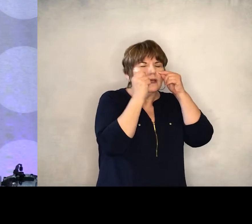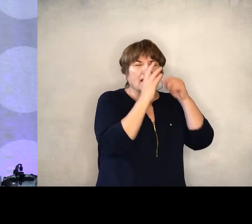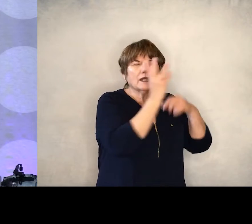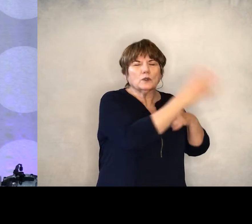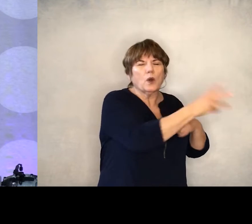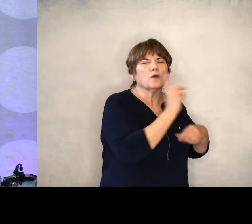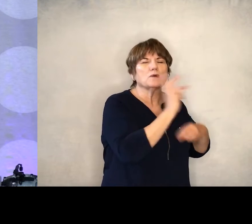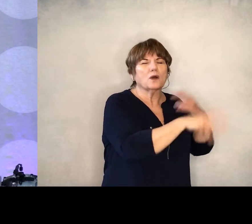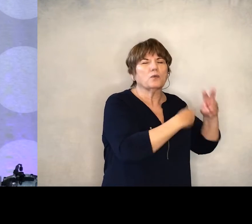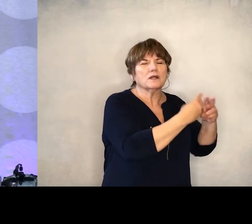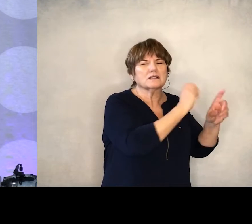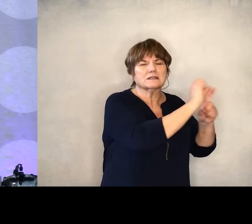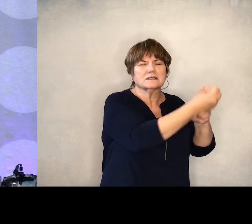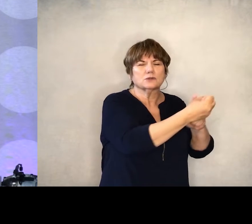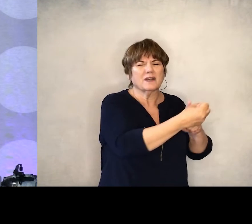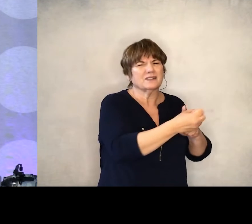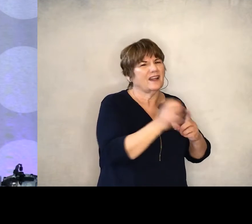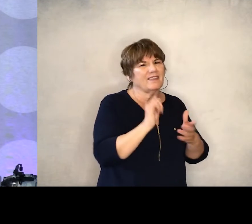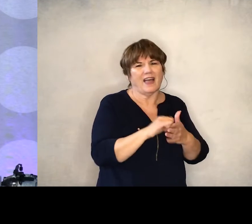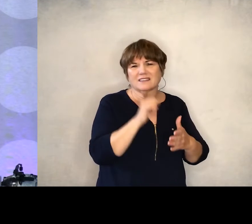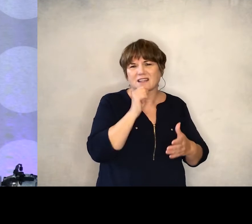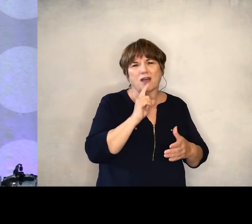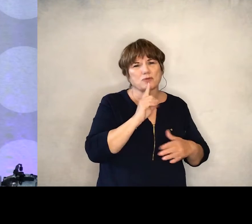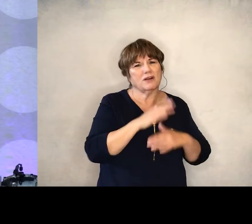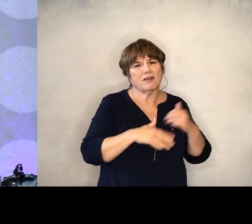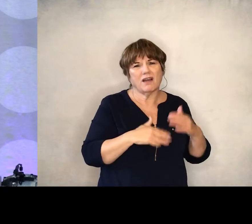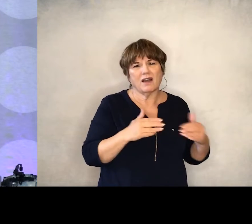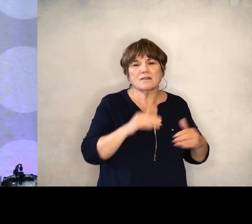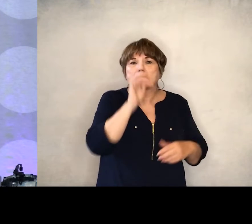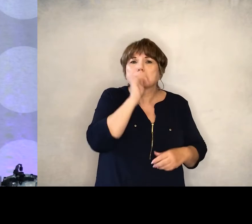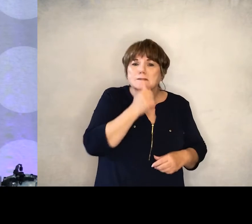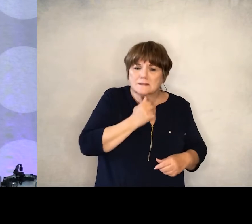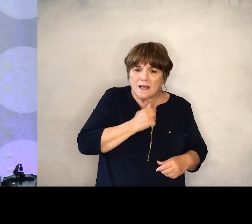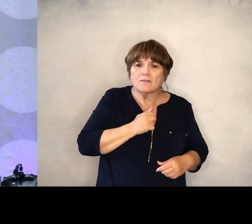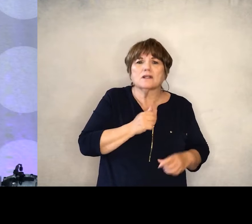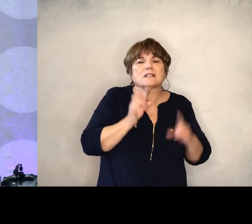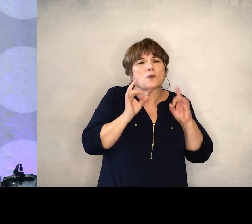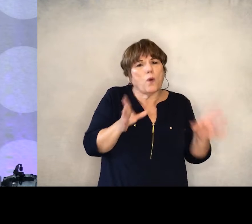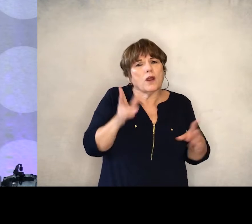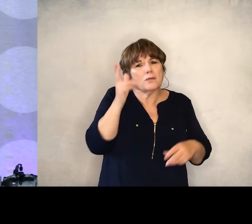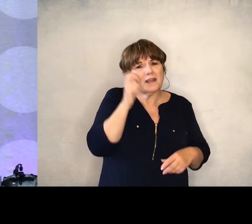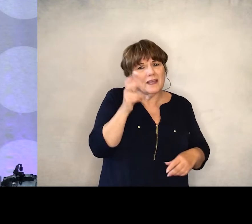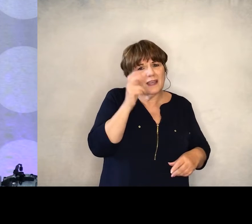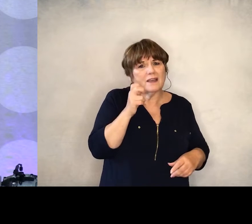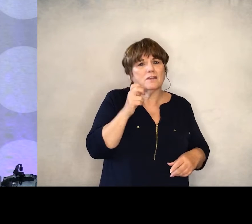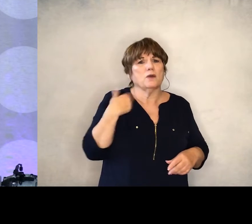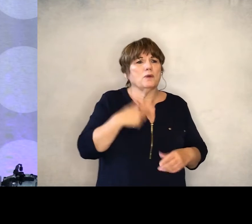not genuine comfort. Suffering is a tragic evil, and we must face it for what it is.